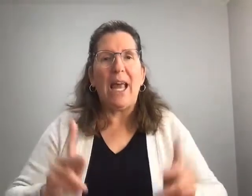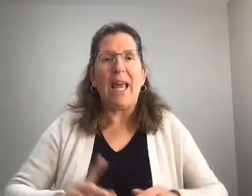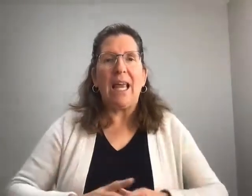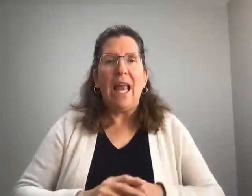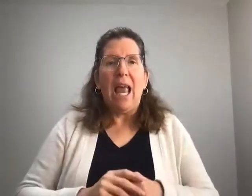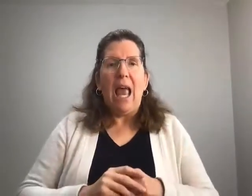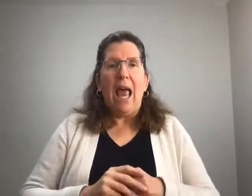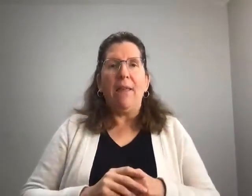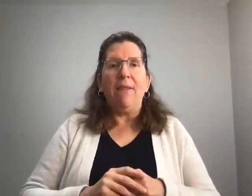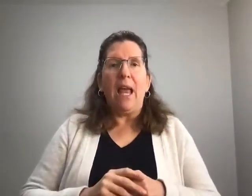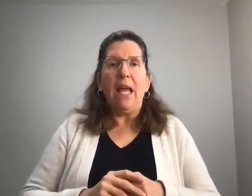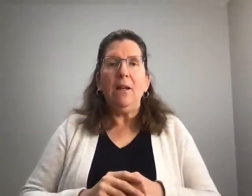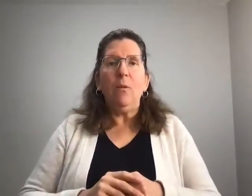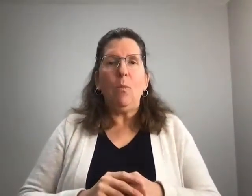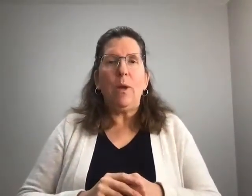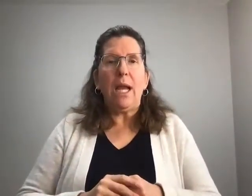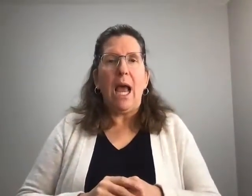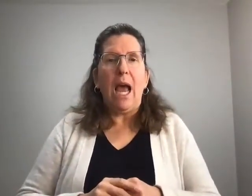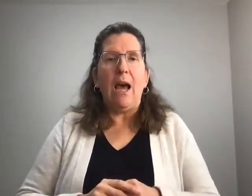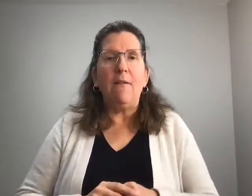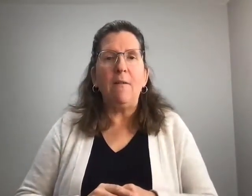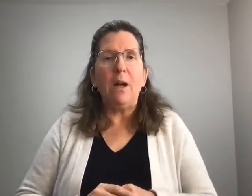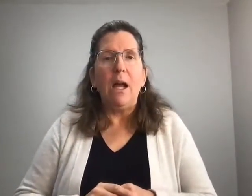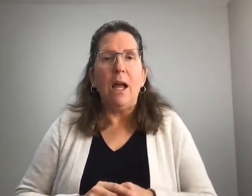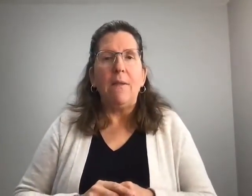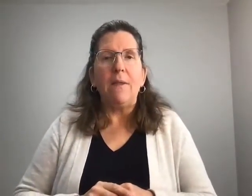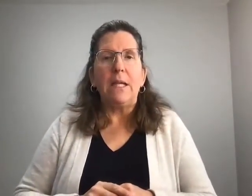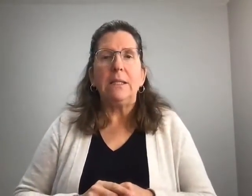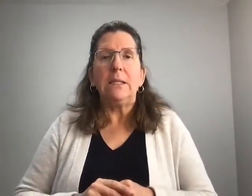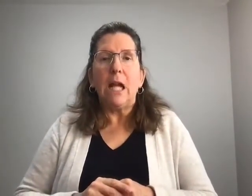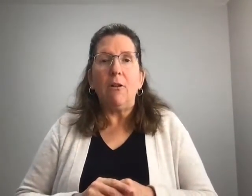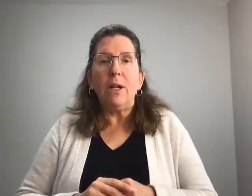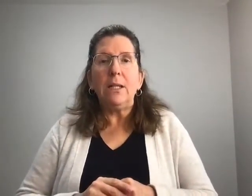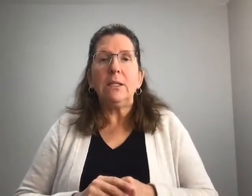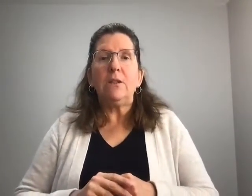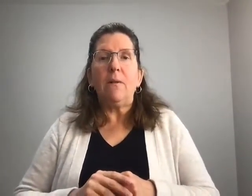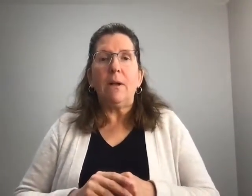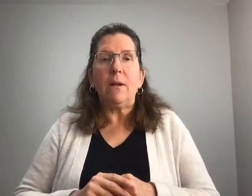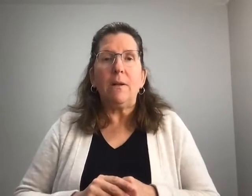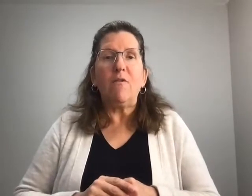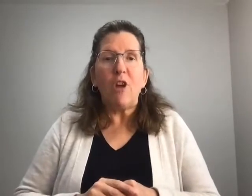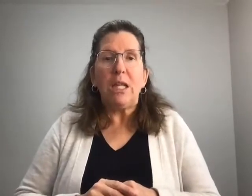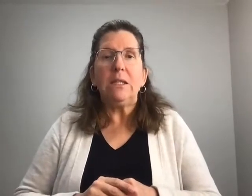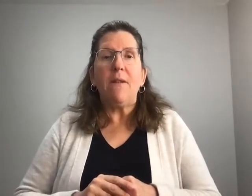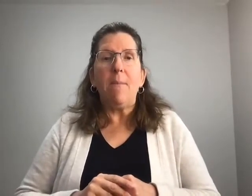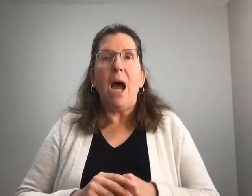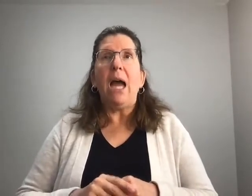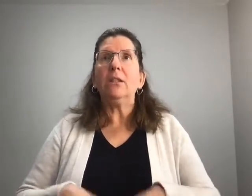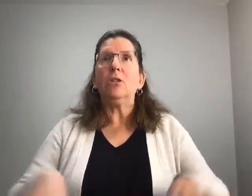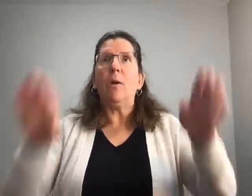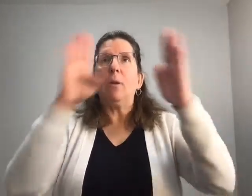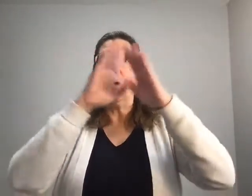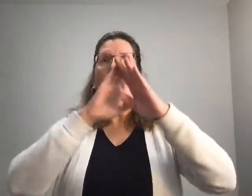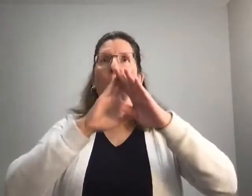Okay, and then we have the stillness frees the mind, so I'm going to